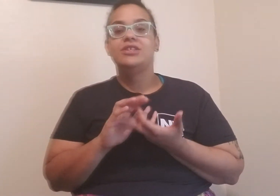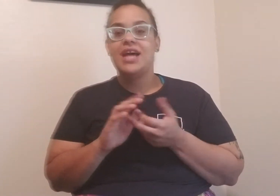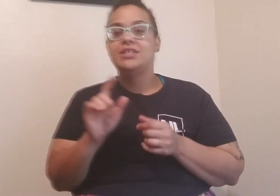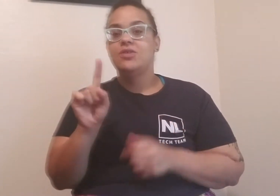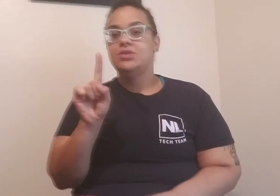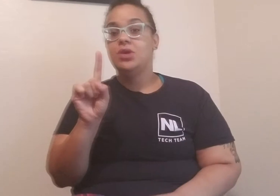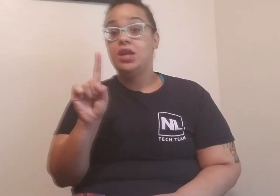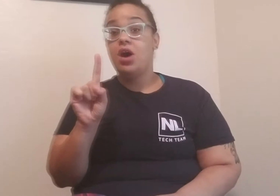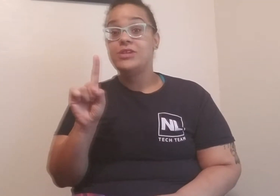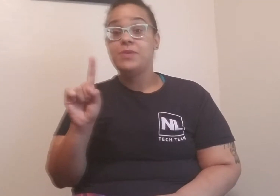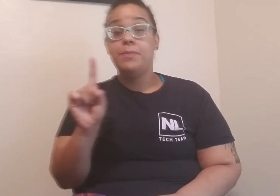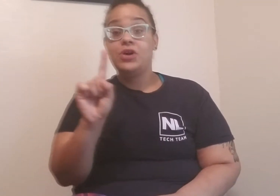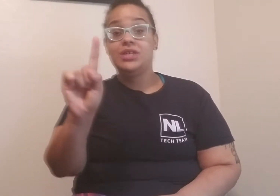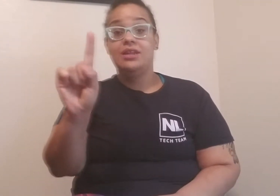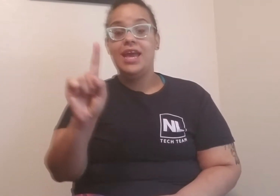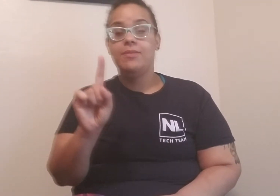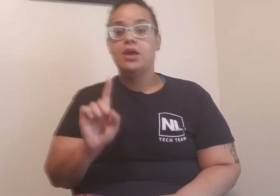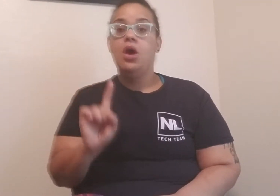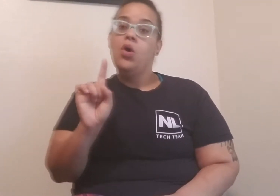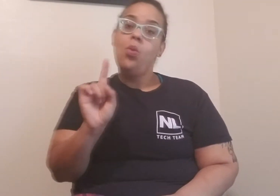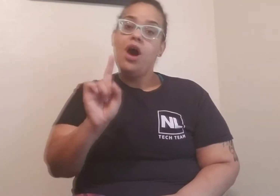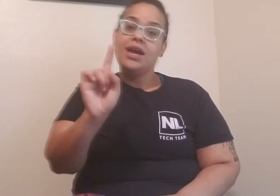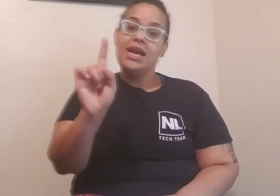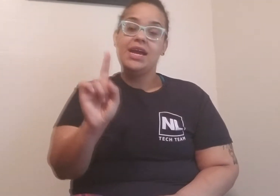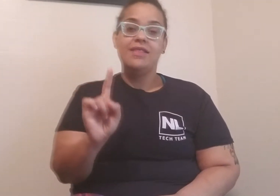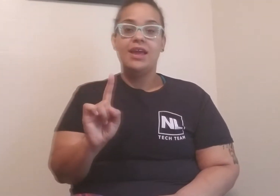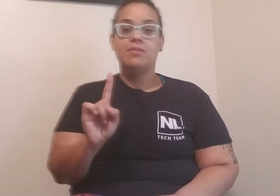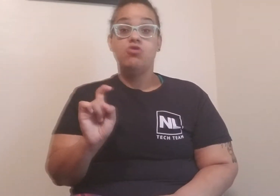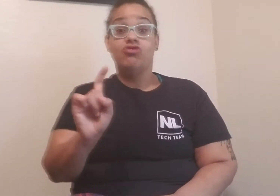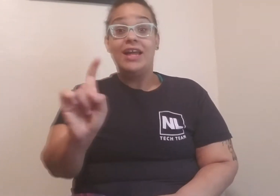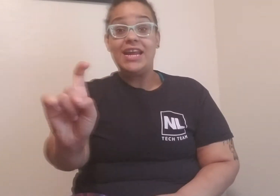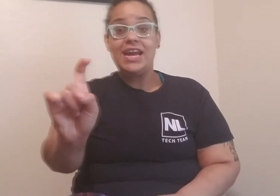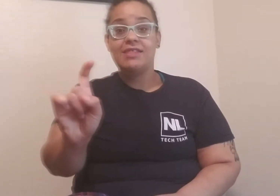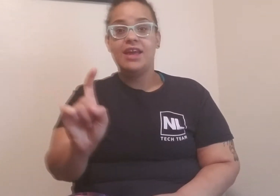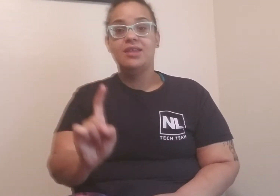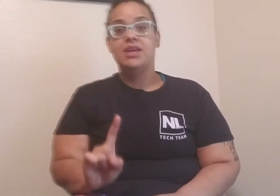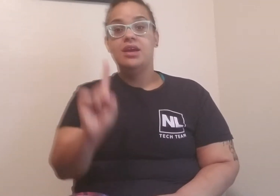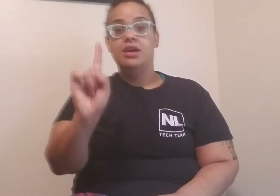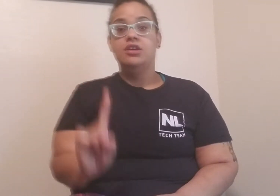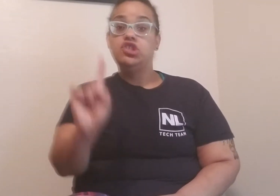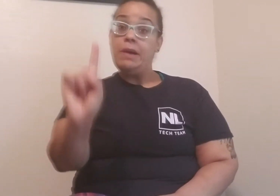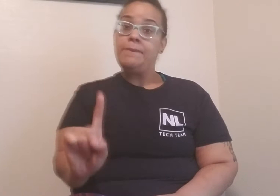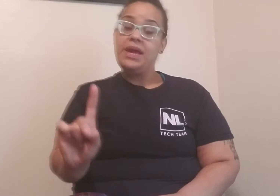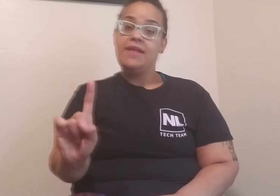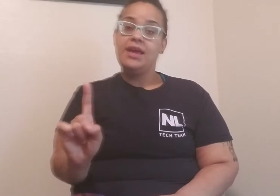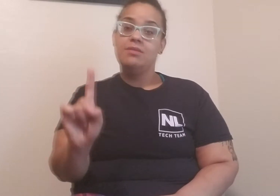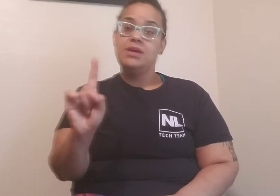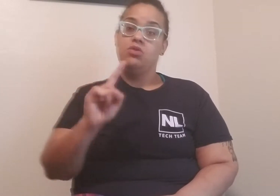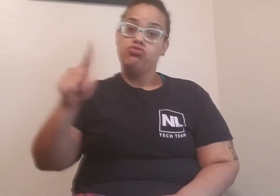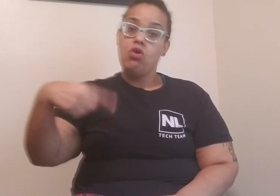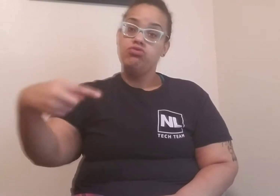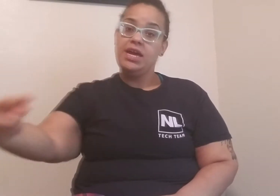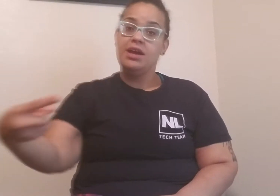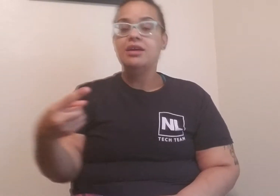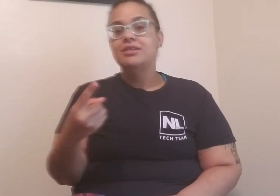that. So this can always be a person. They can be walking, they can be running, they can be jumping, they can be rolling. So